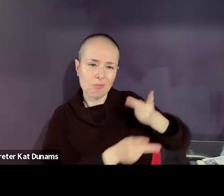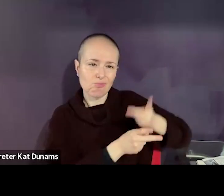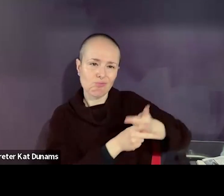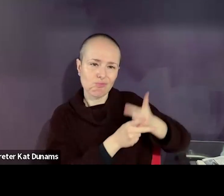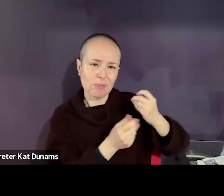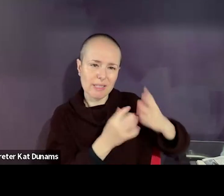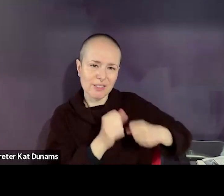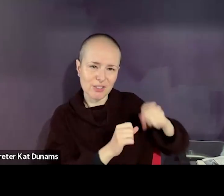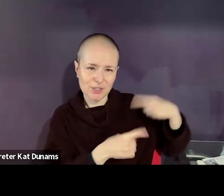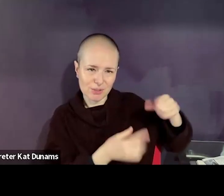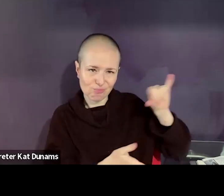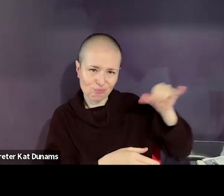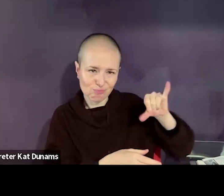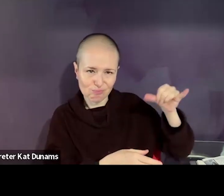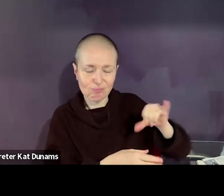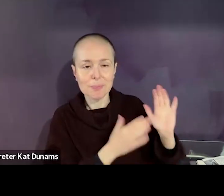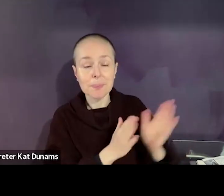many years. And